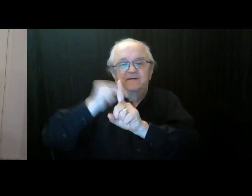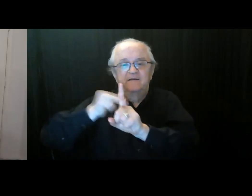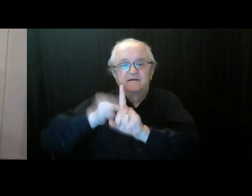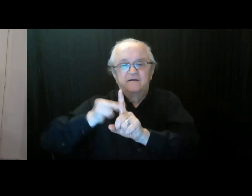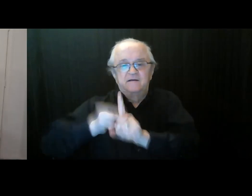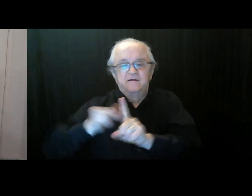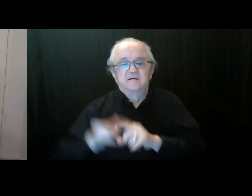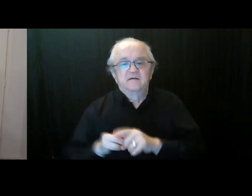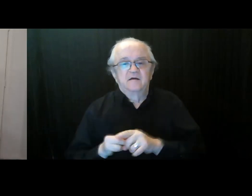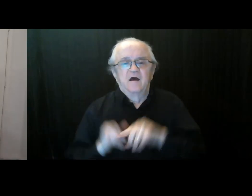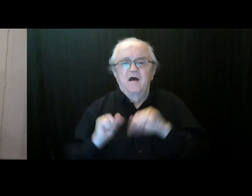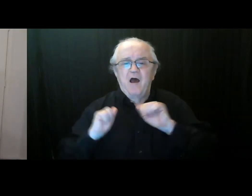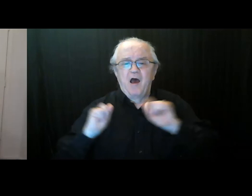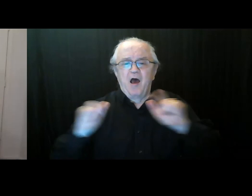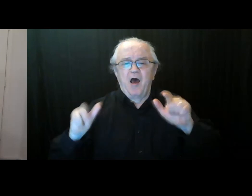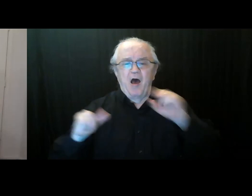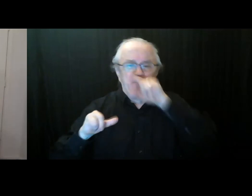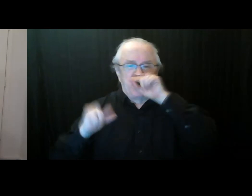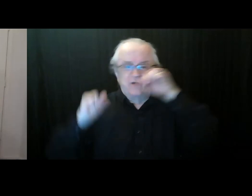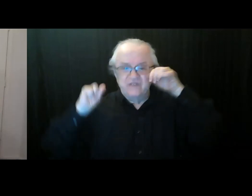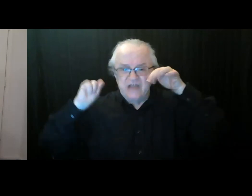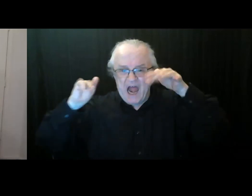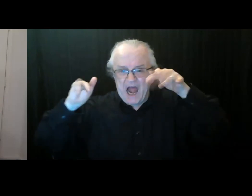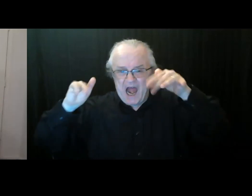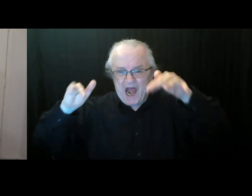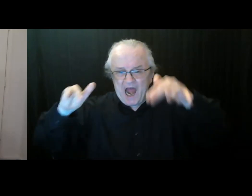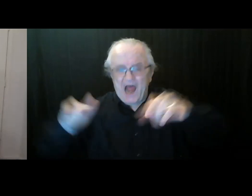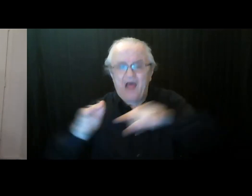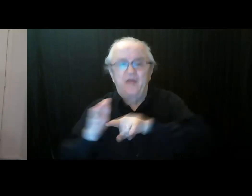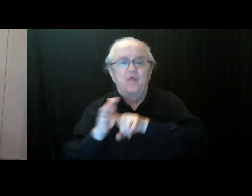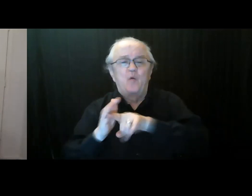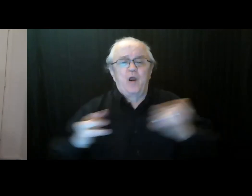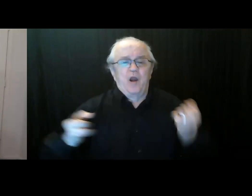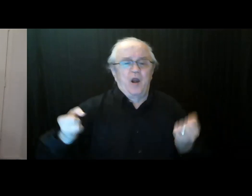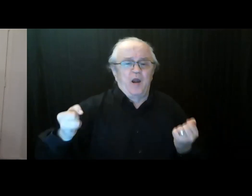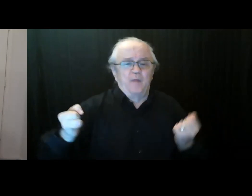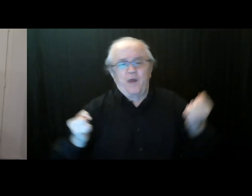All the birds in the neighborhood flocked to the worm wagon. I went down and